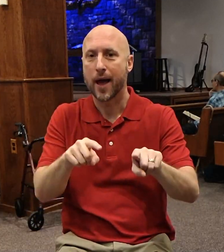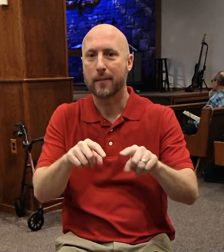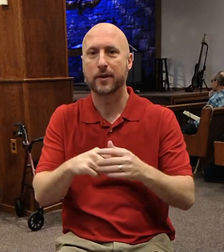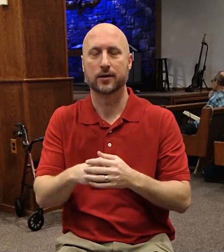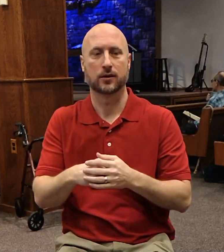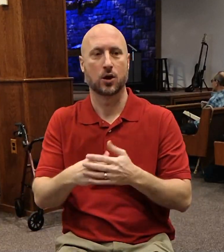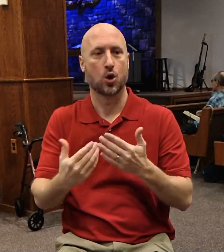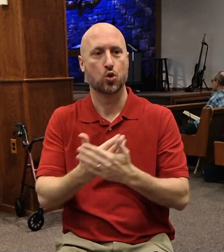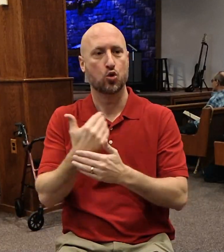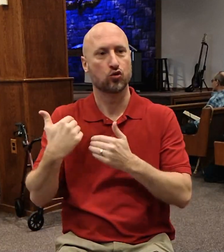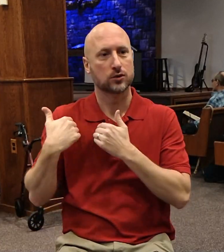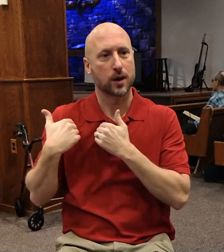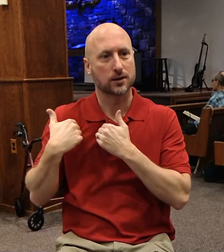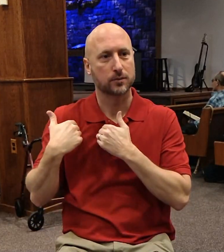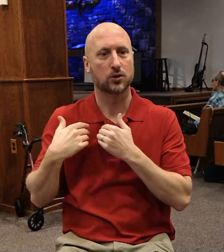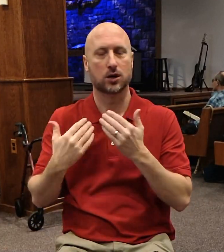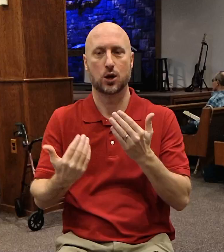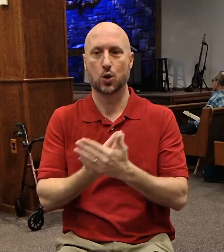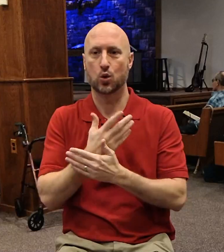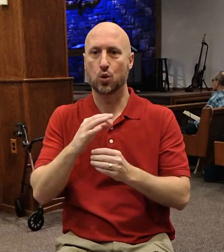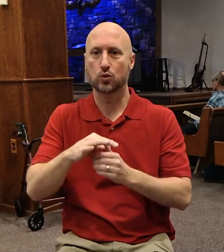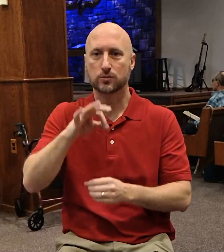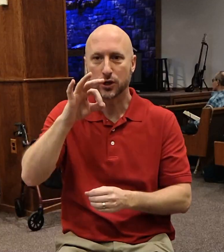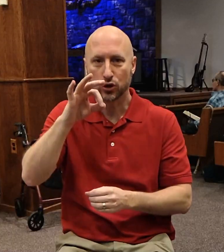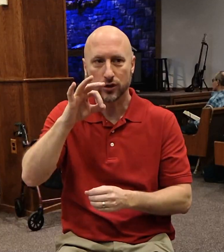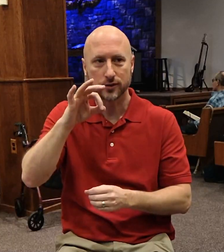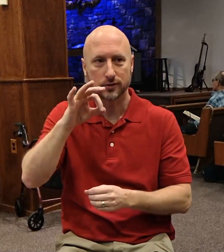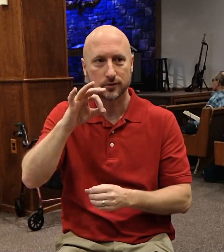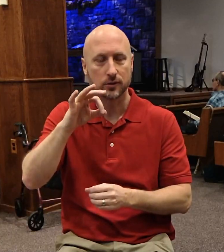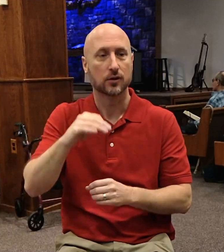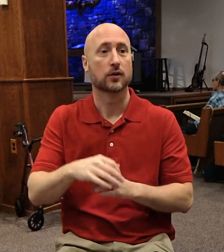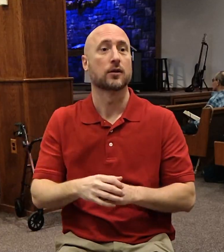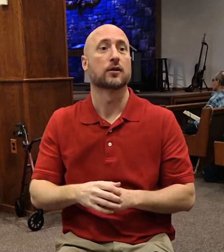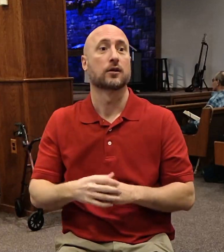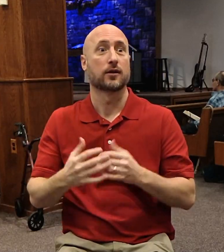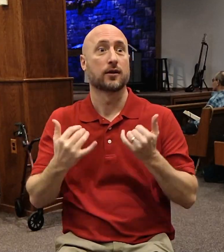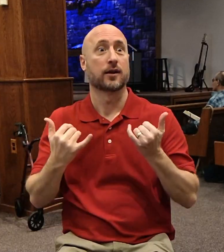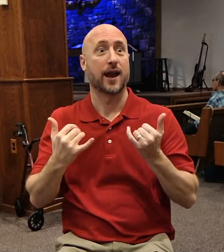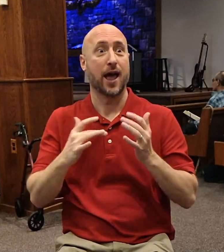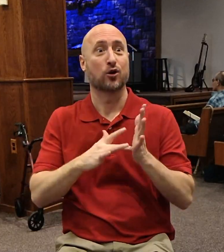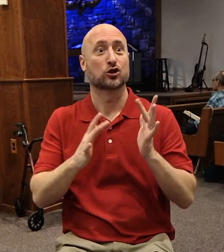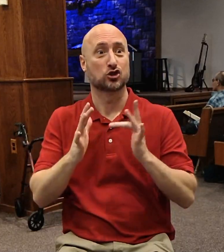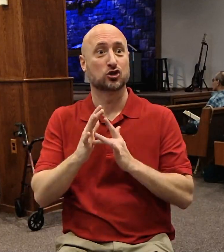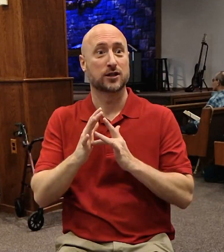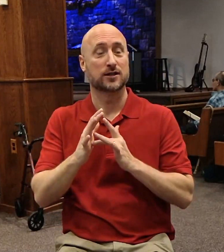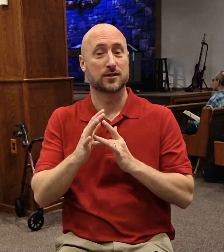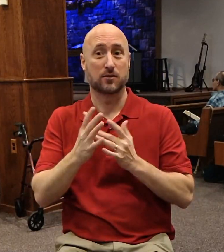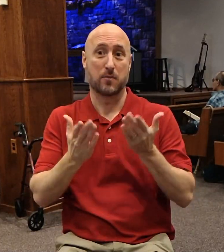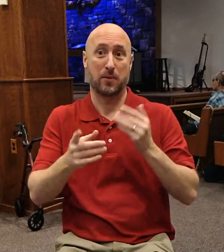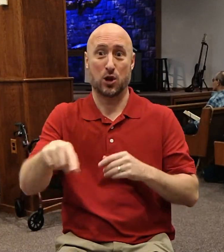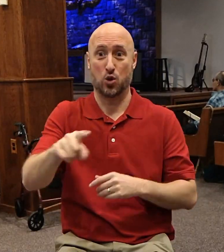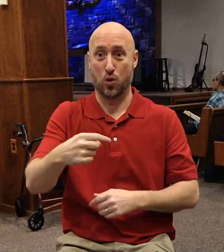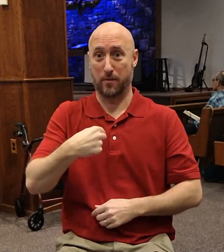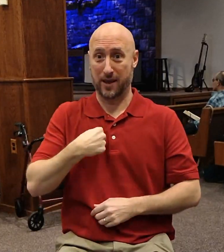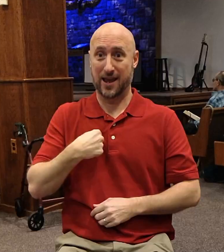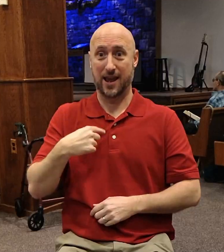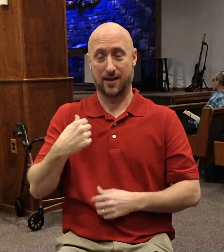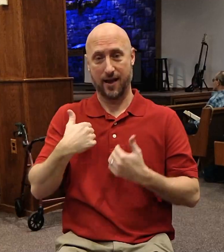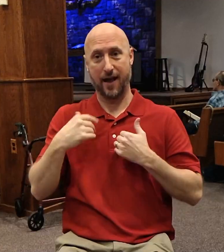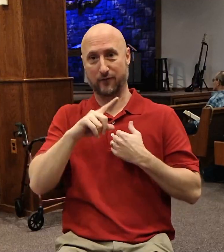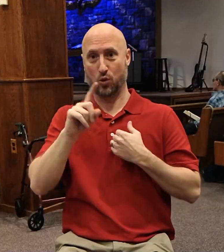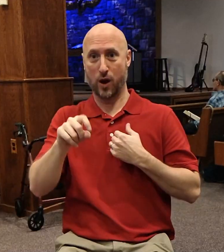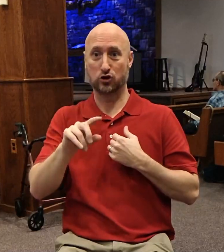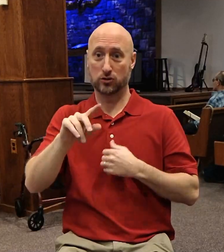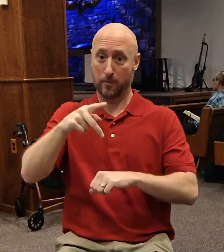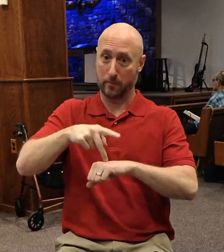commission. He gives them a new comforter. He answers questions that you and I might have. Peter has a question. Thomas has a